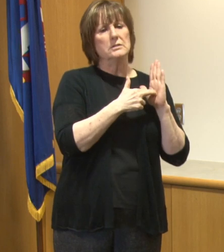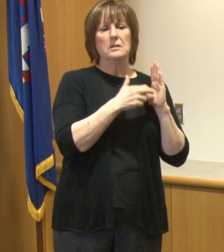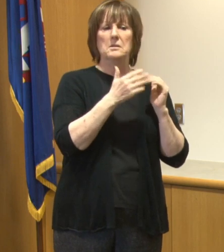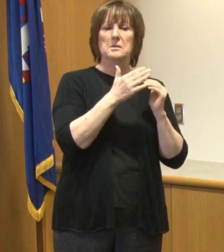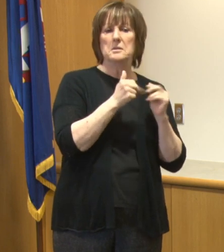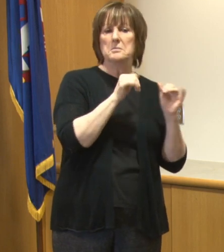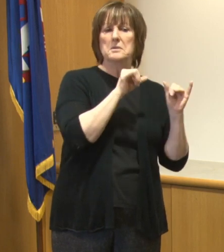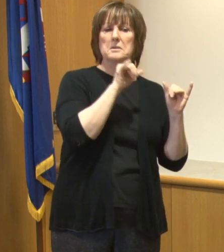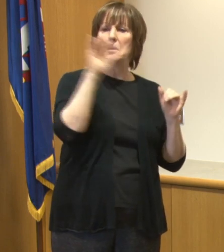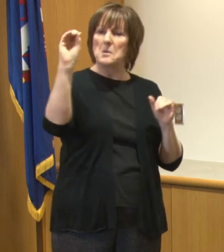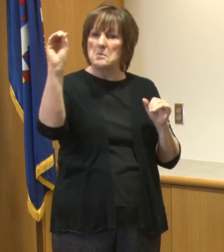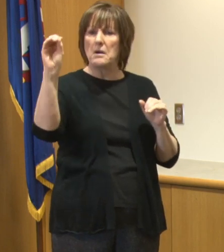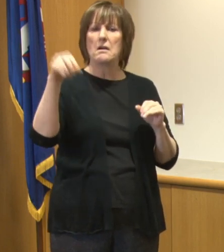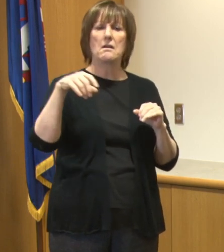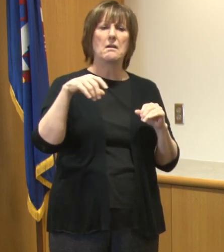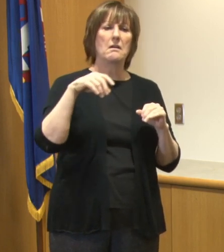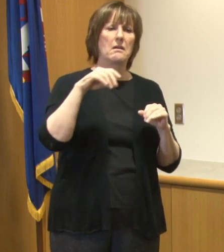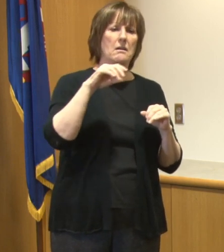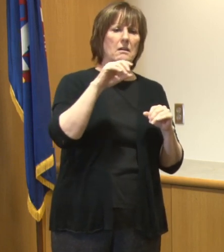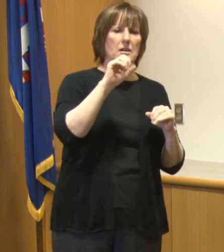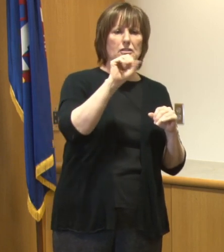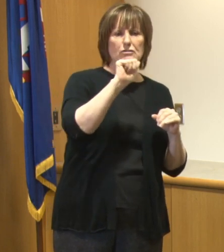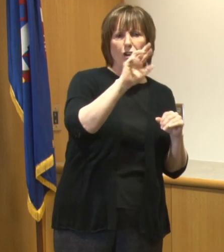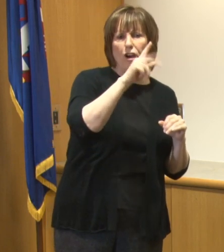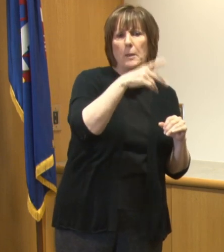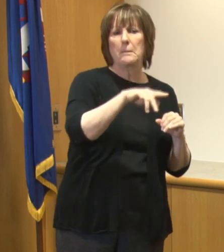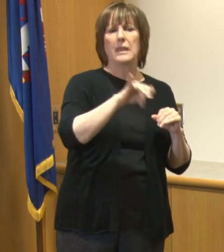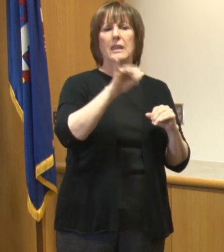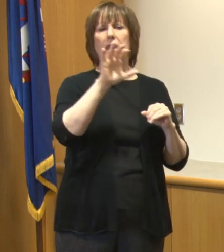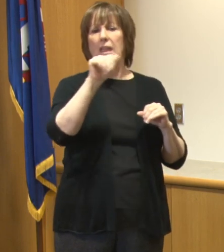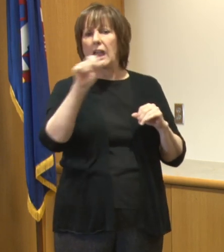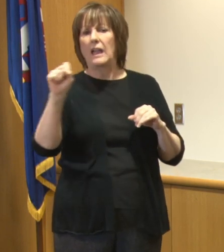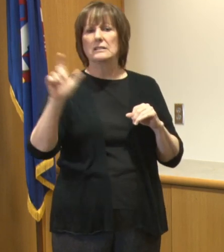same for Omaha, Sarpy, Cass, and Lincoln.